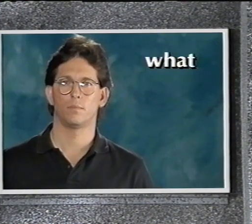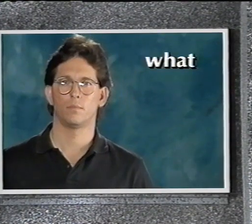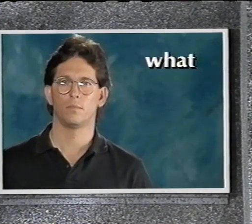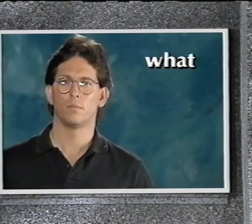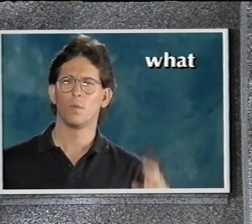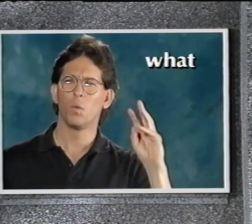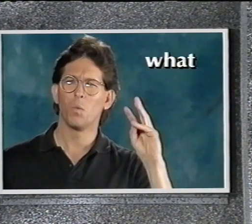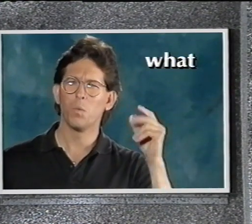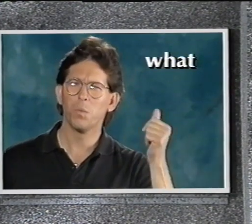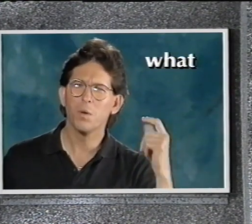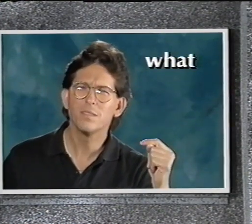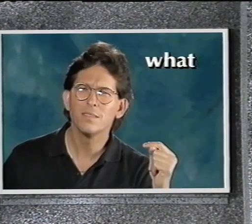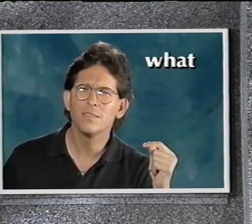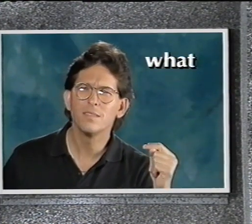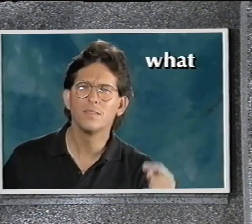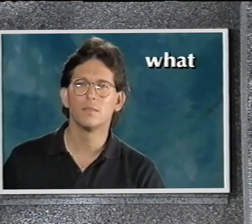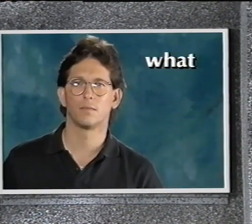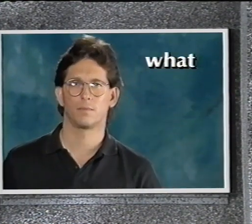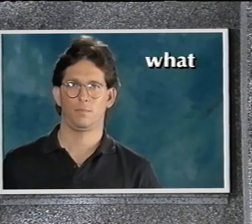a question word.